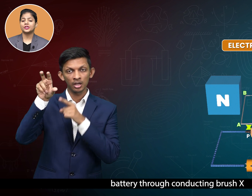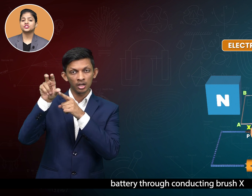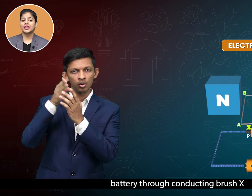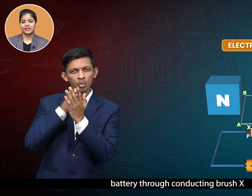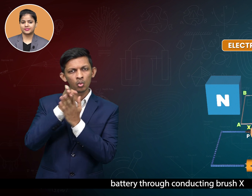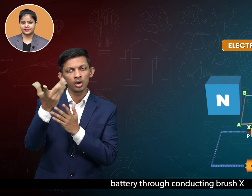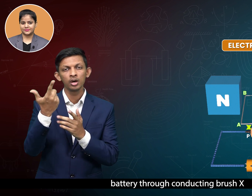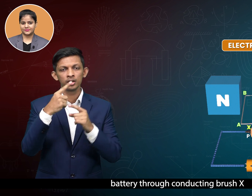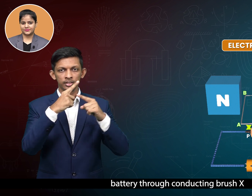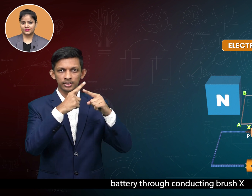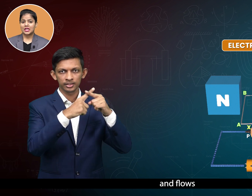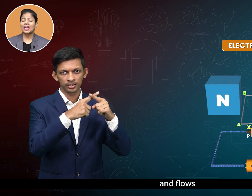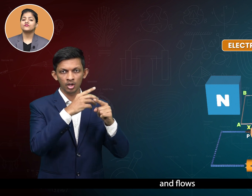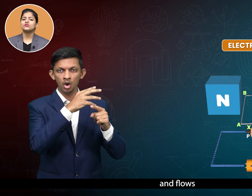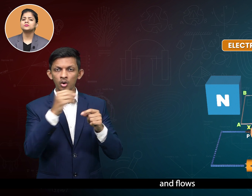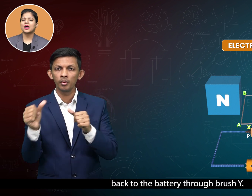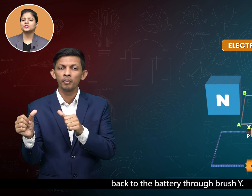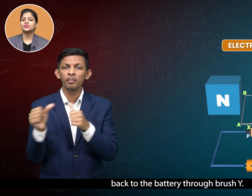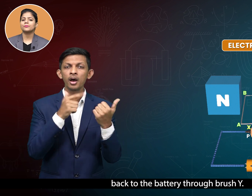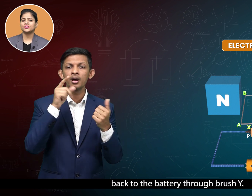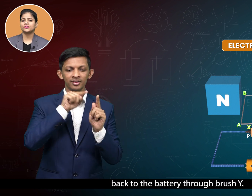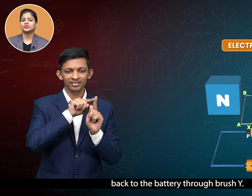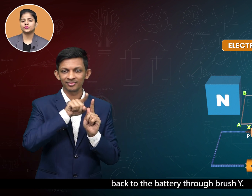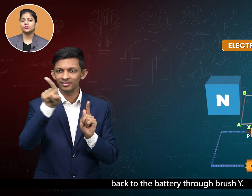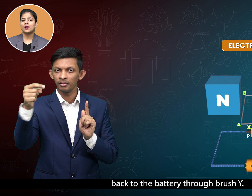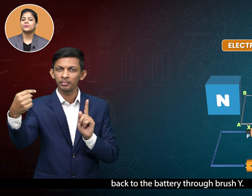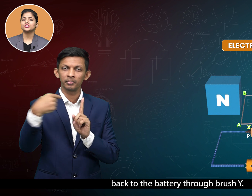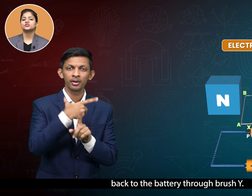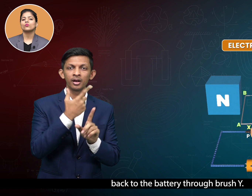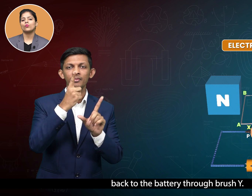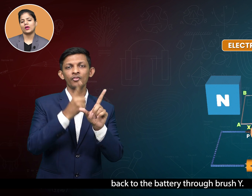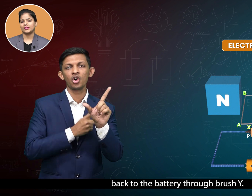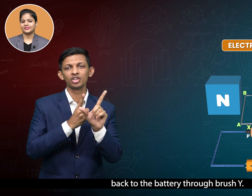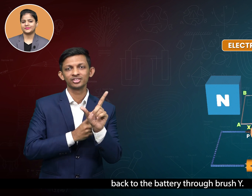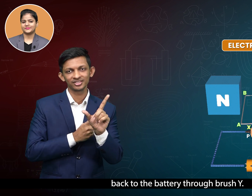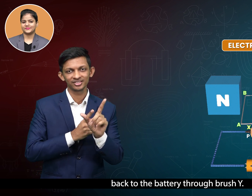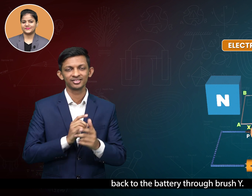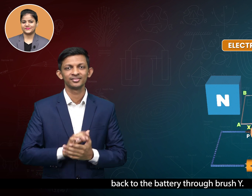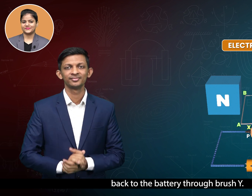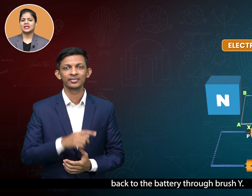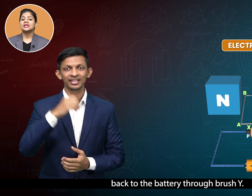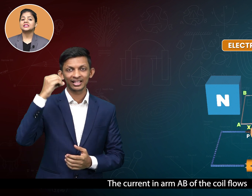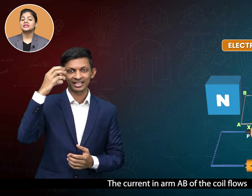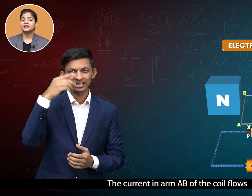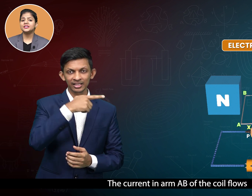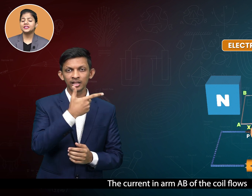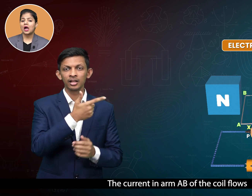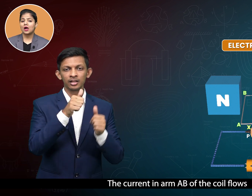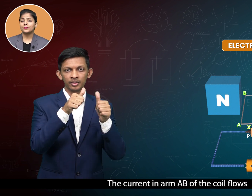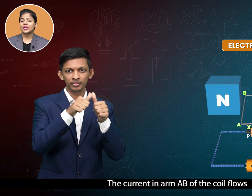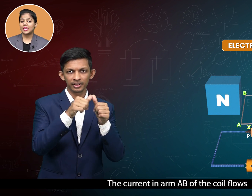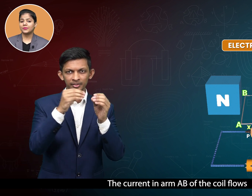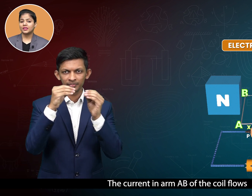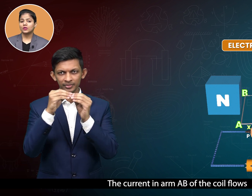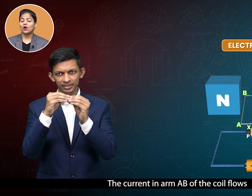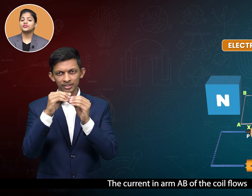conducting brush X and flows back to the battery through brush Y. The current in